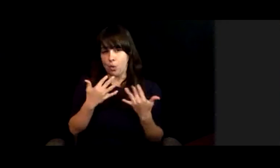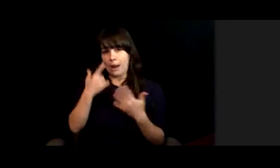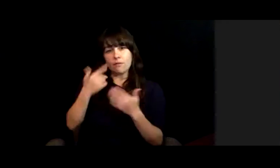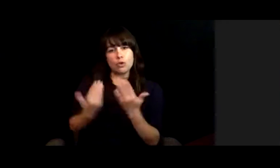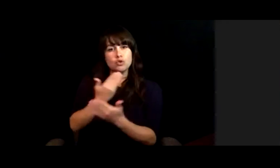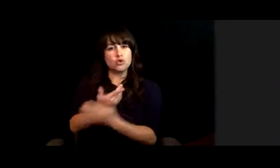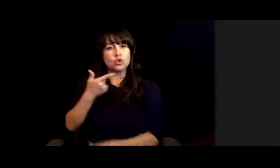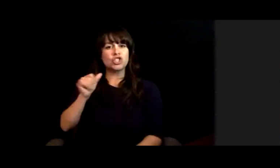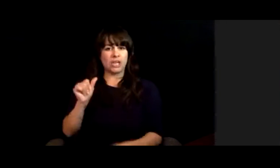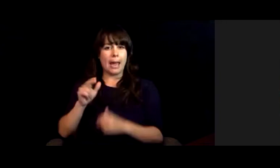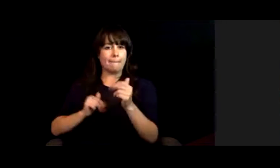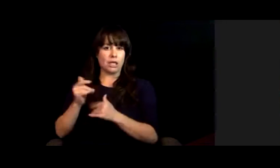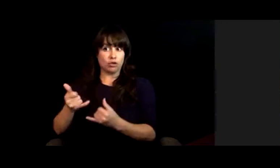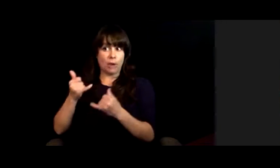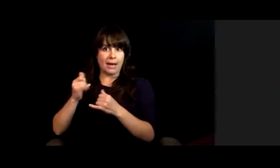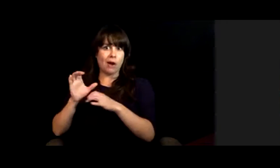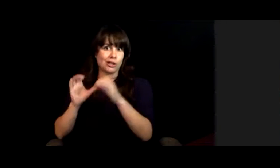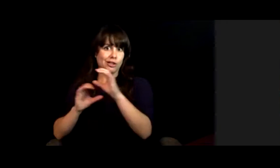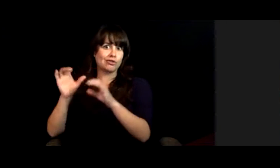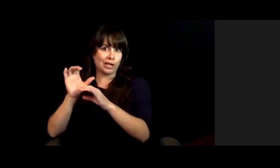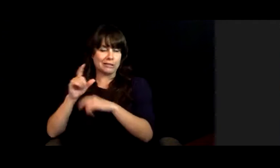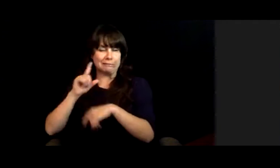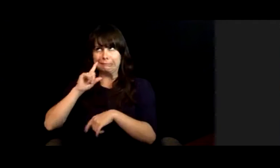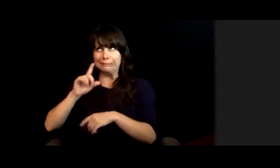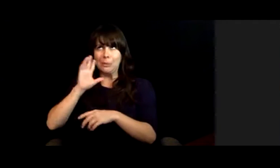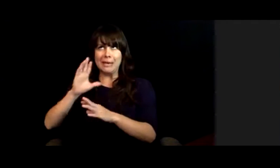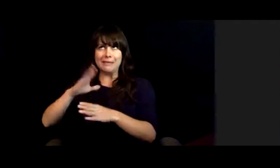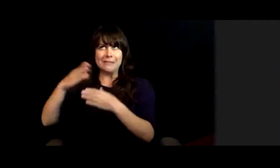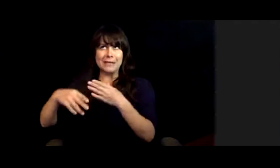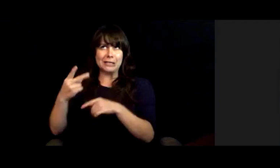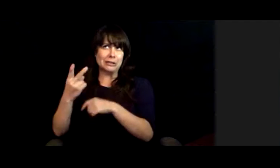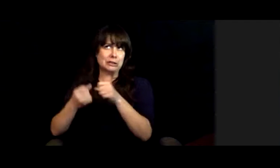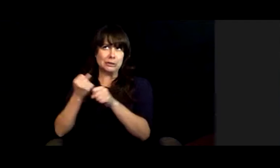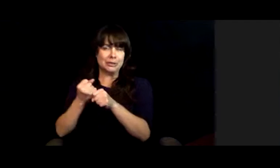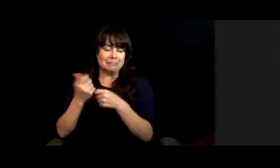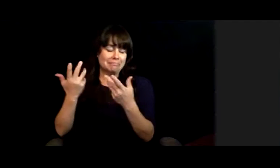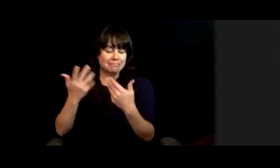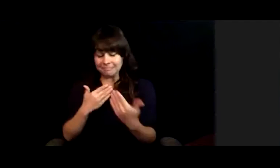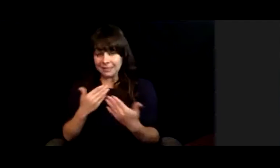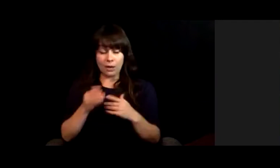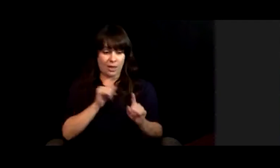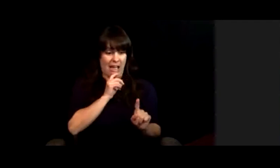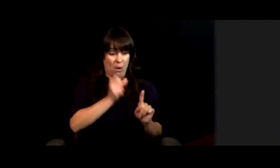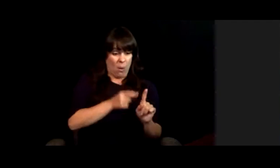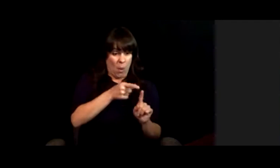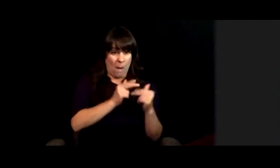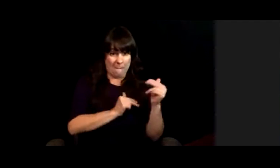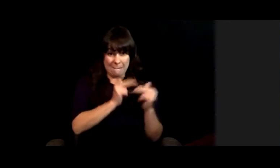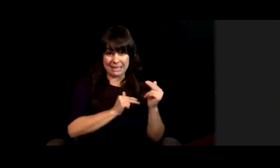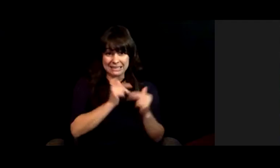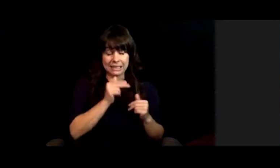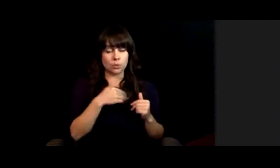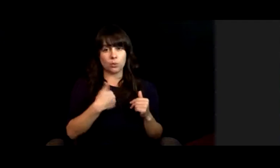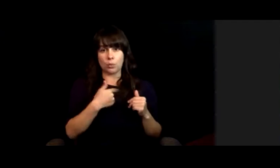Assembly building that's under construction now, which I think will be done in a couple of years. But that building is going to be